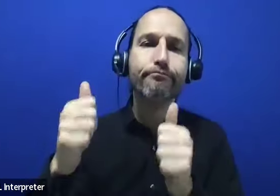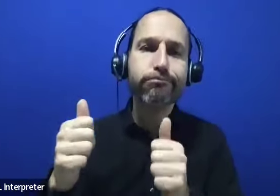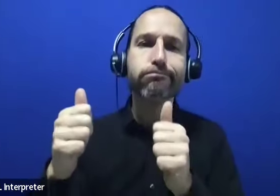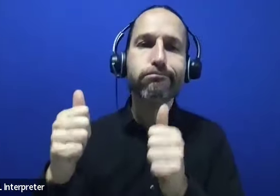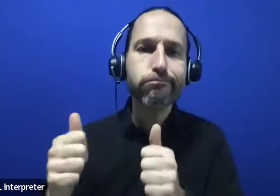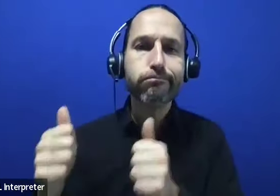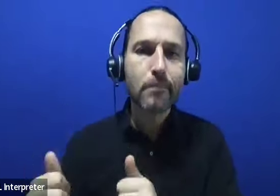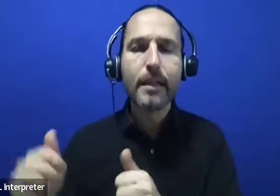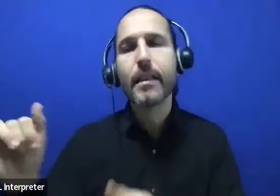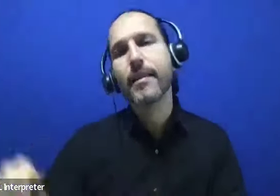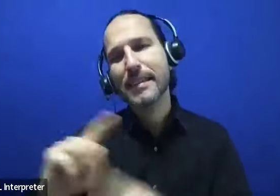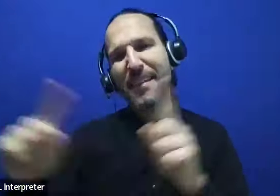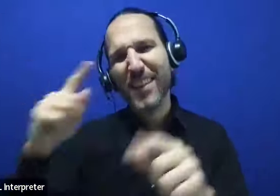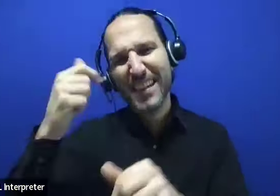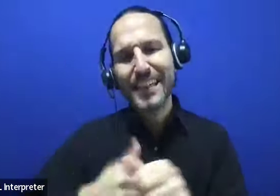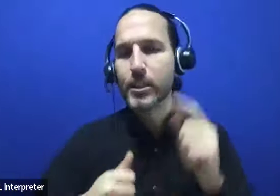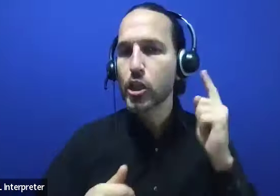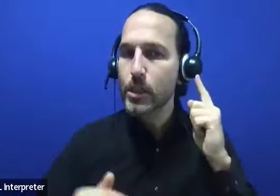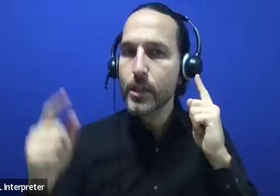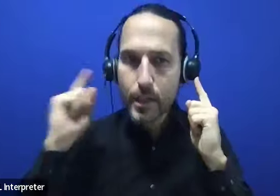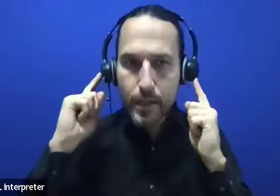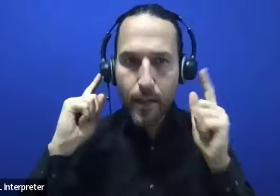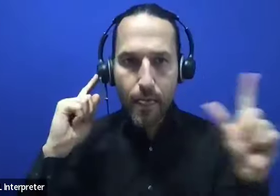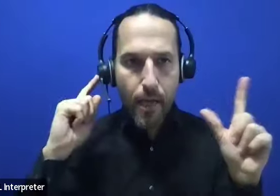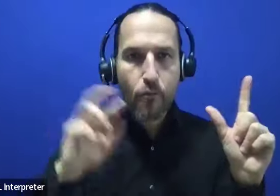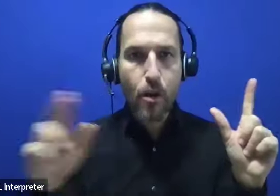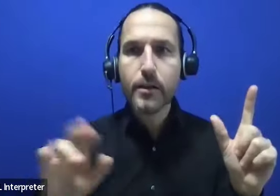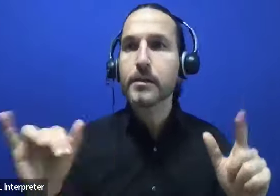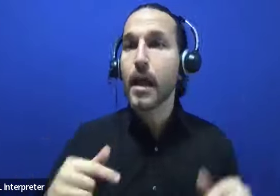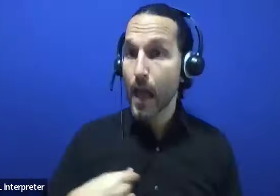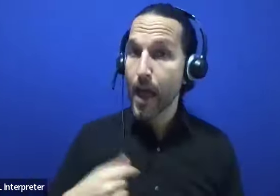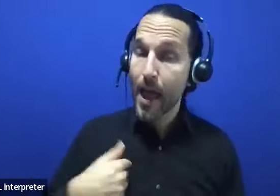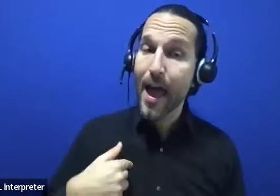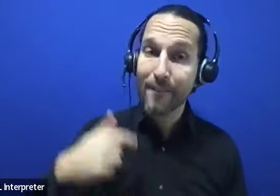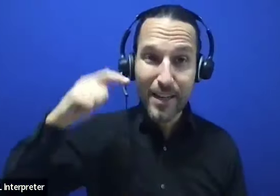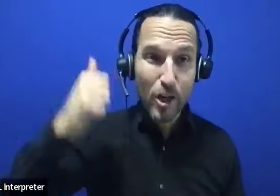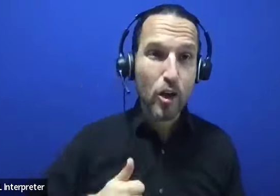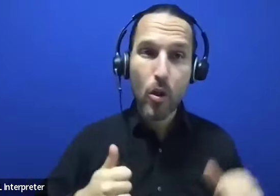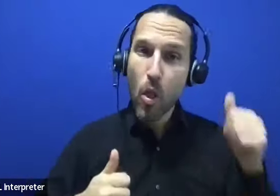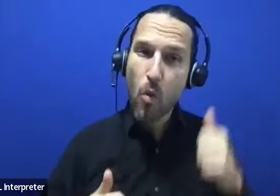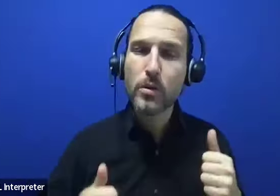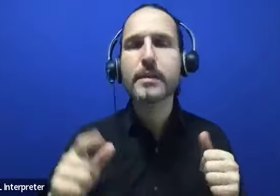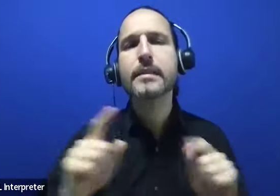before, it's likely to be different in each ear, which it is for a lot of us. I have hearing loss and it's different in each ear.